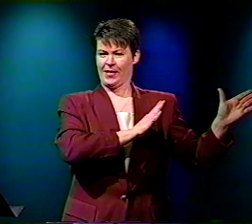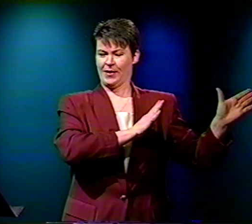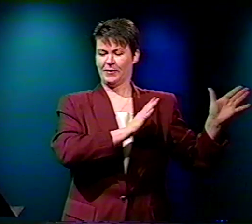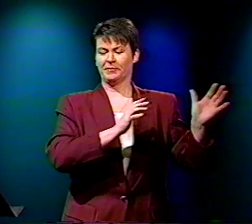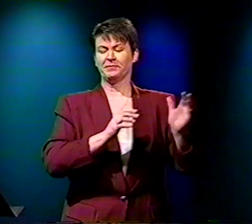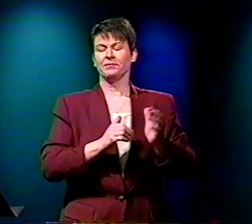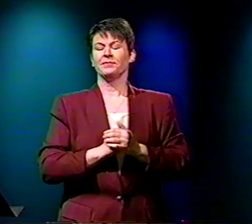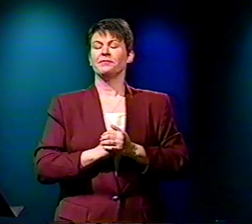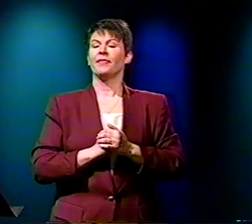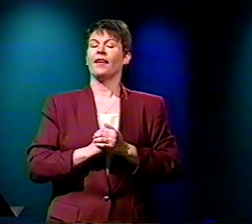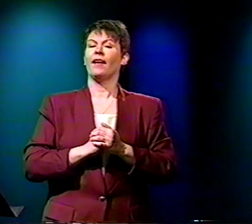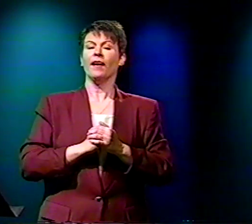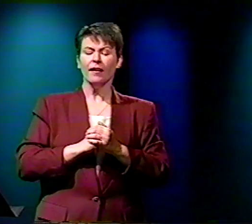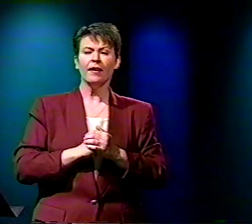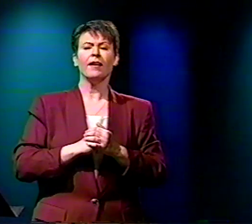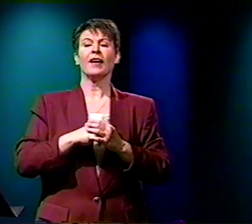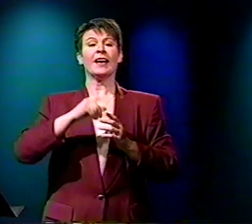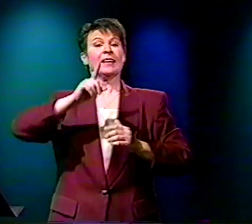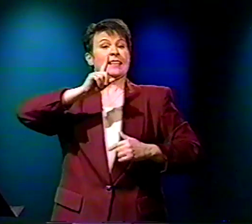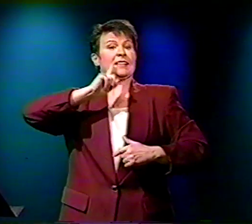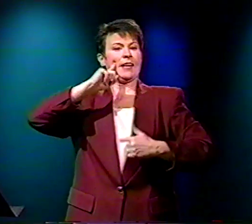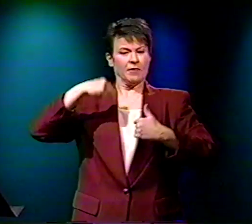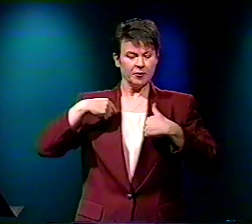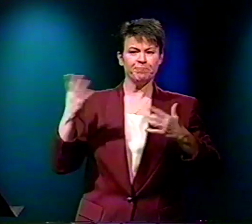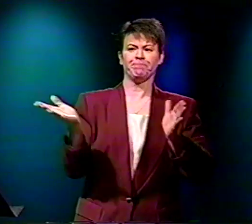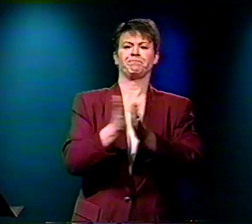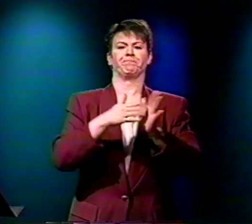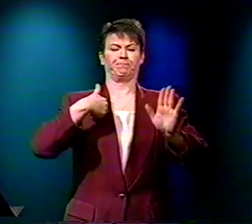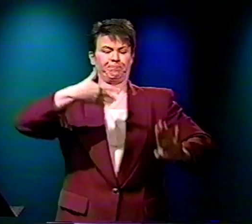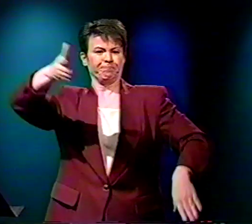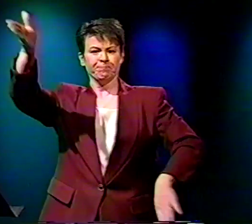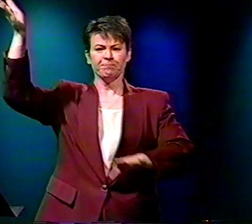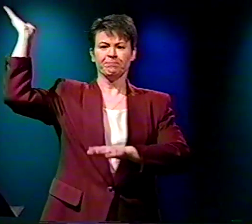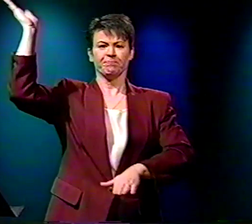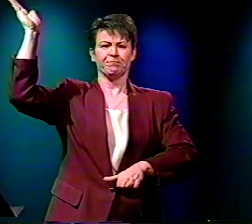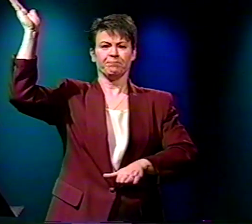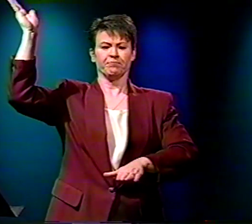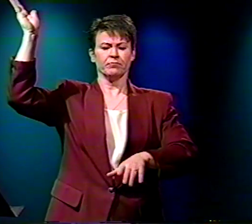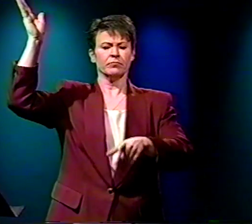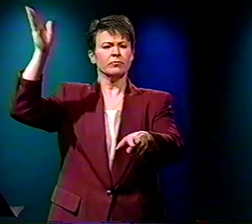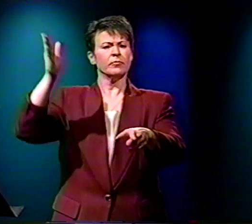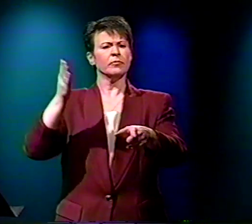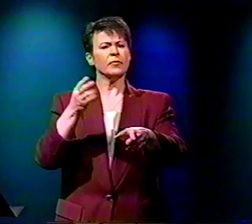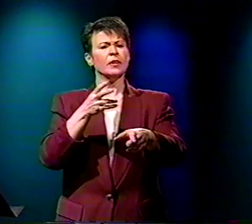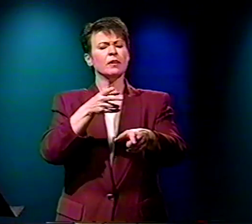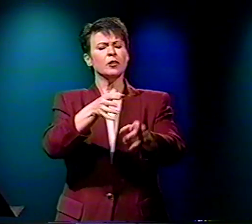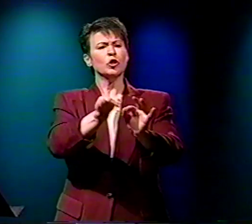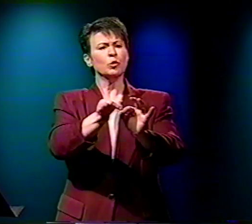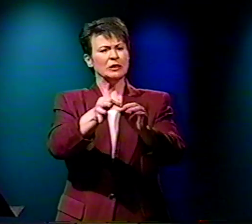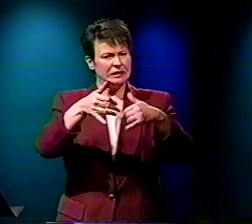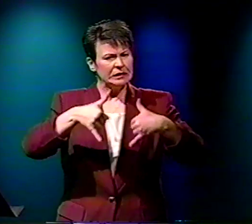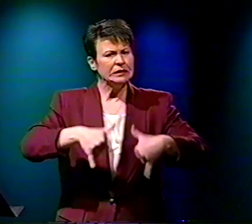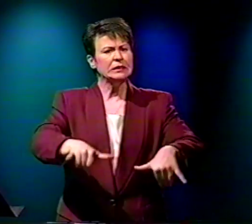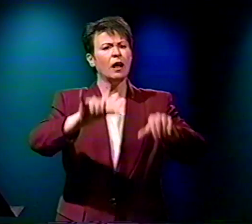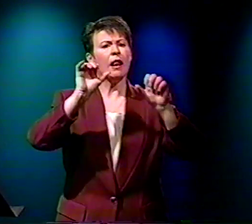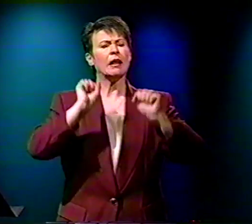speaker anymore. So now say we have a deaf speaker and I'm getting ready to give my presentation.